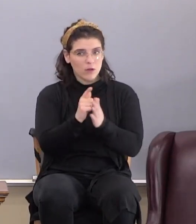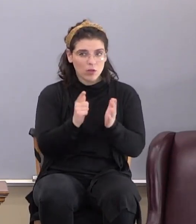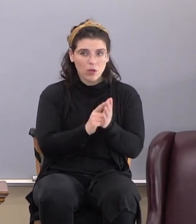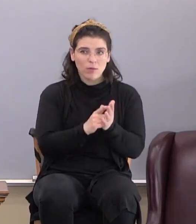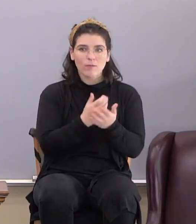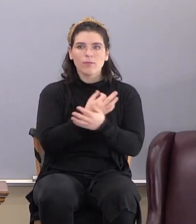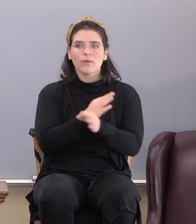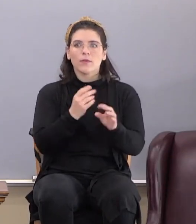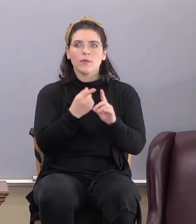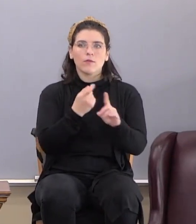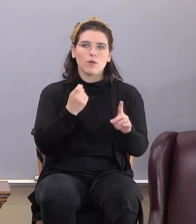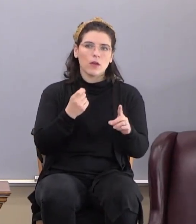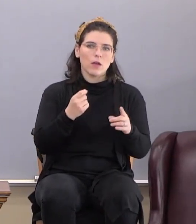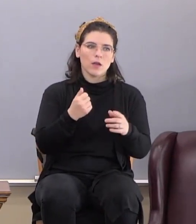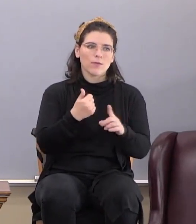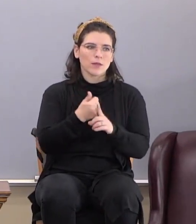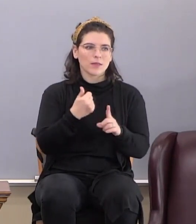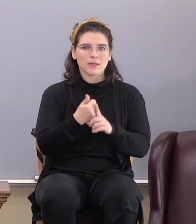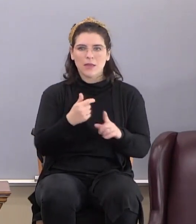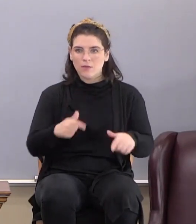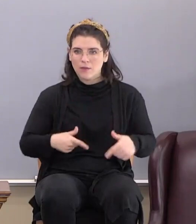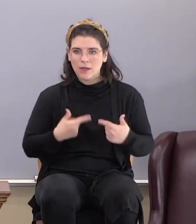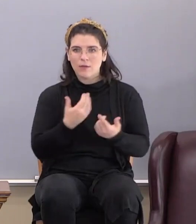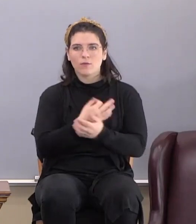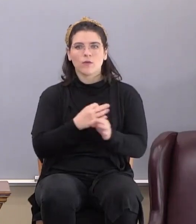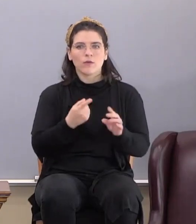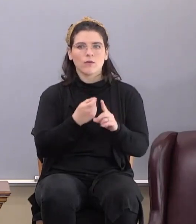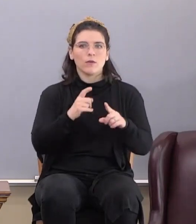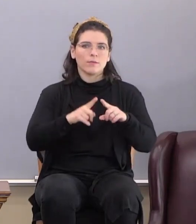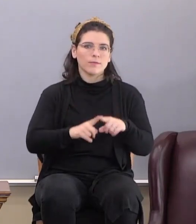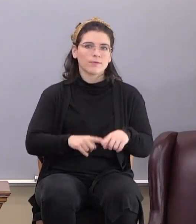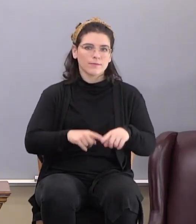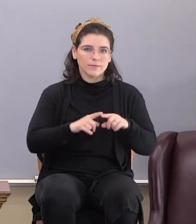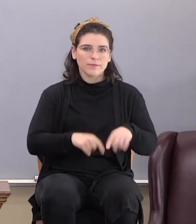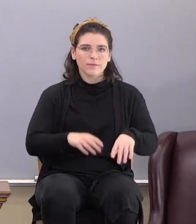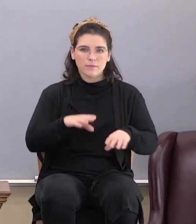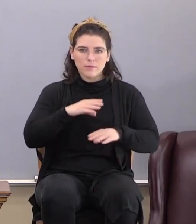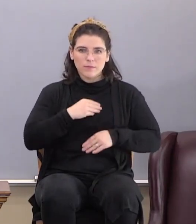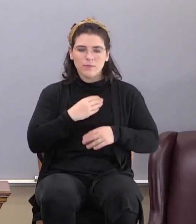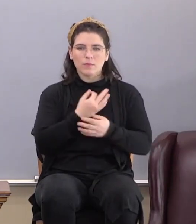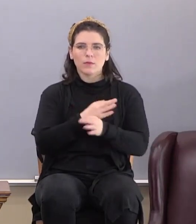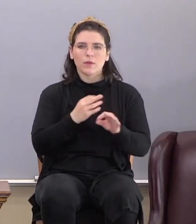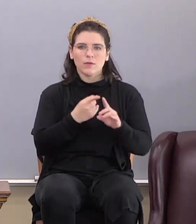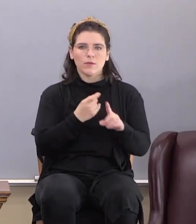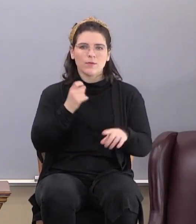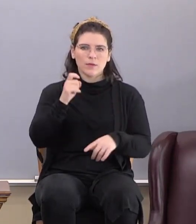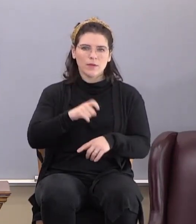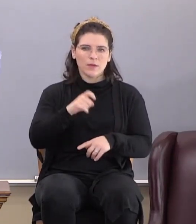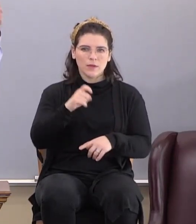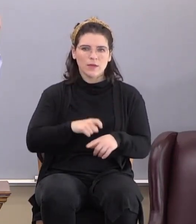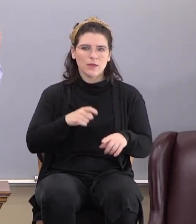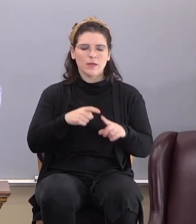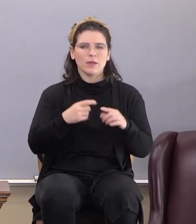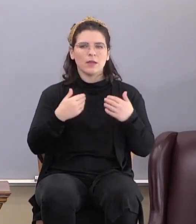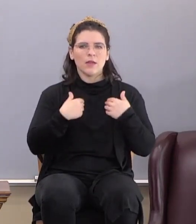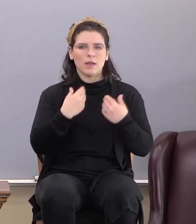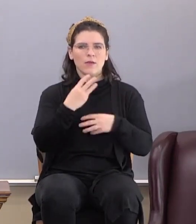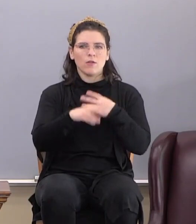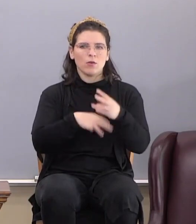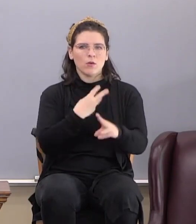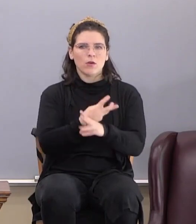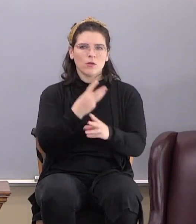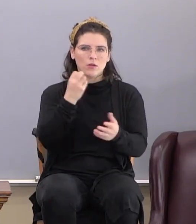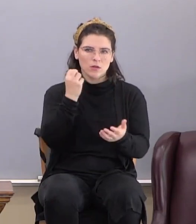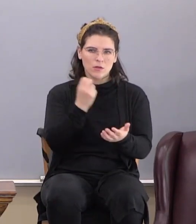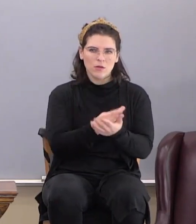from the self-life. We're free from conditional acceptance. We're free from the need to have the world's approval.